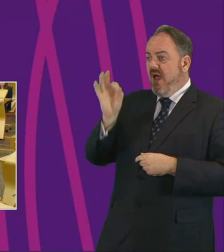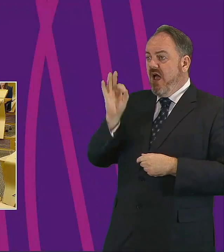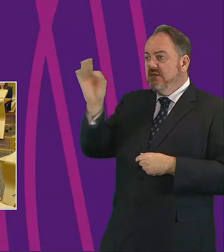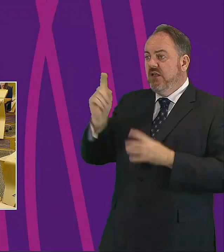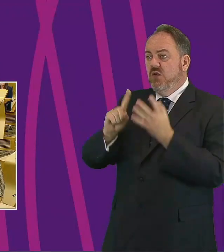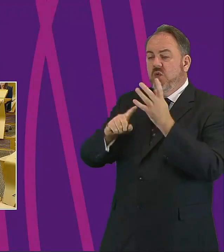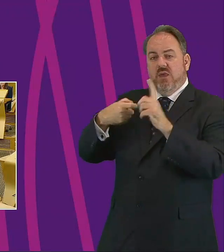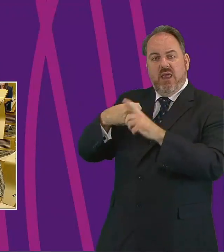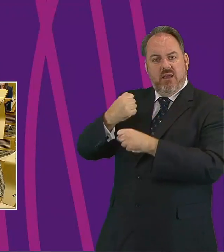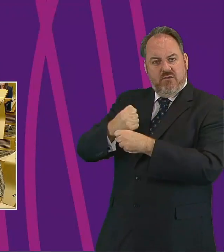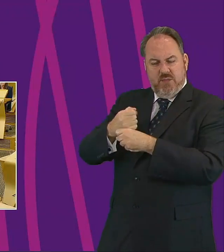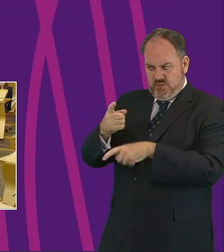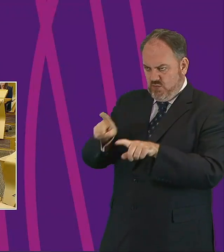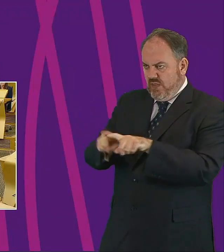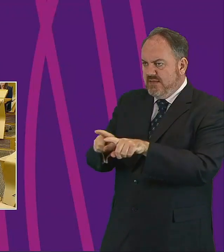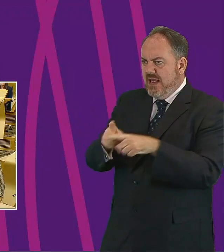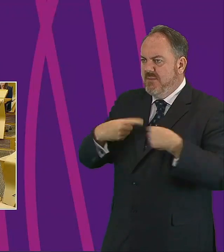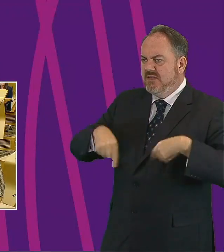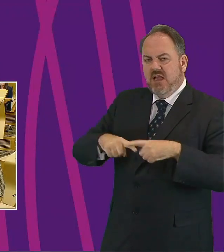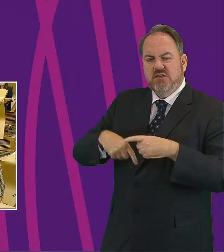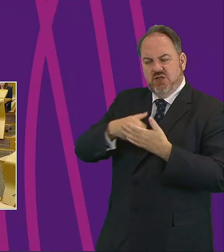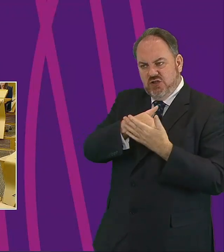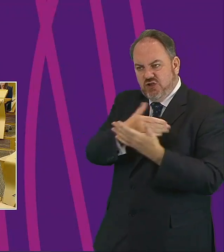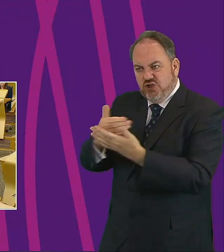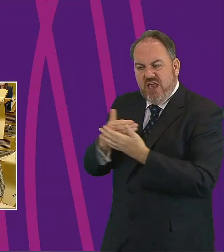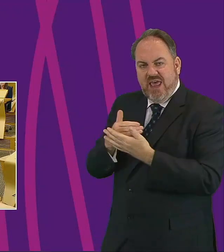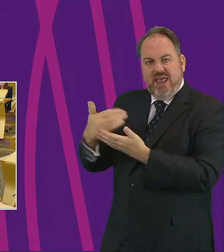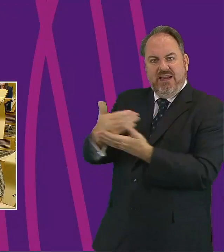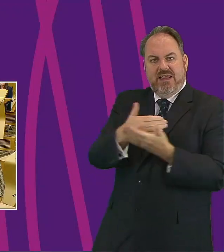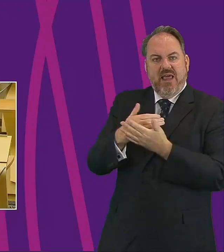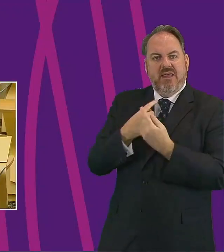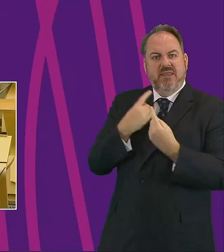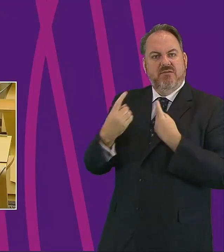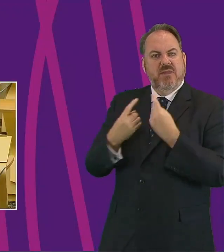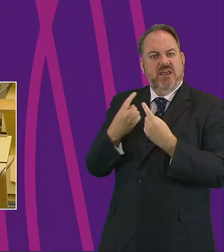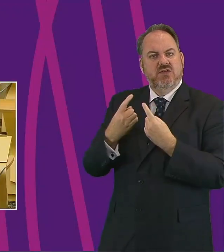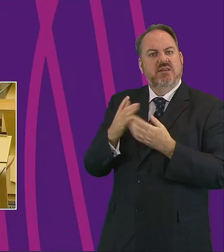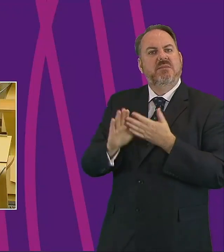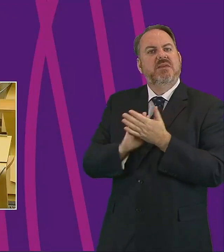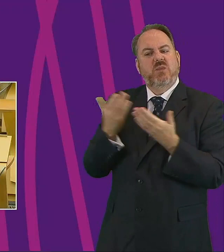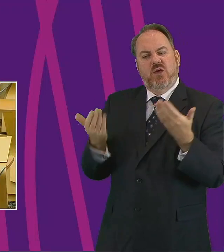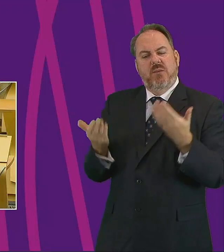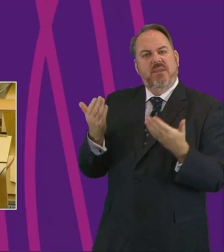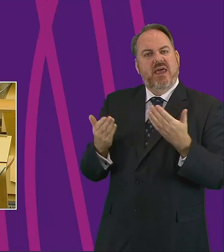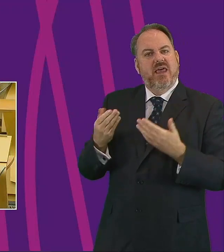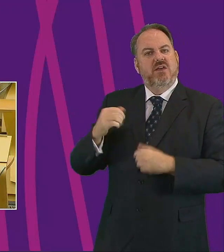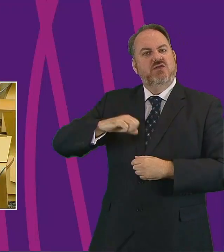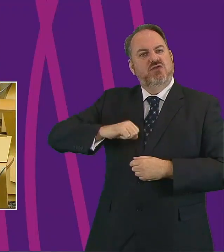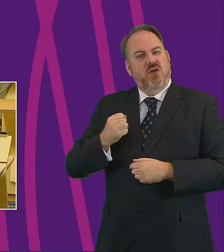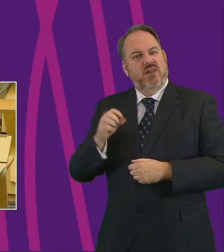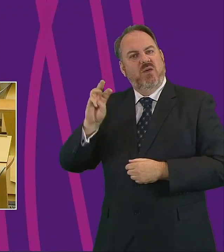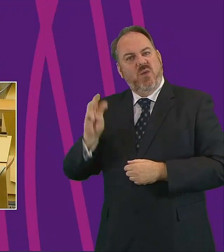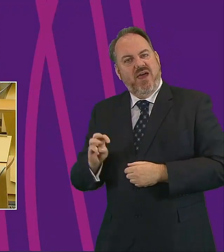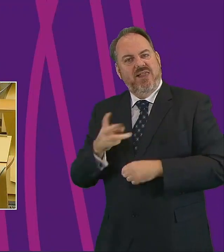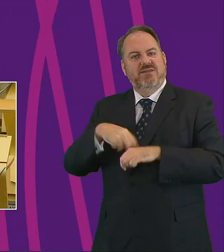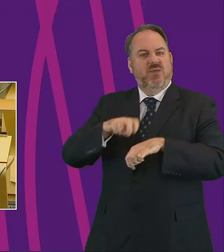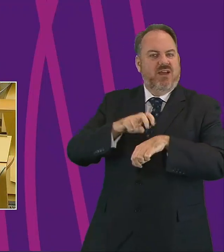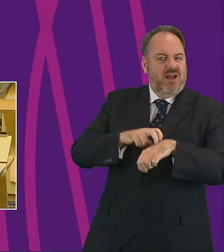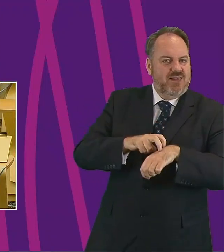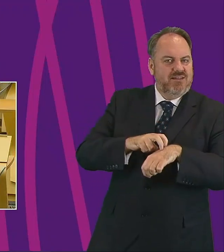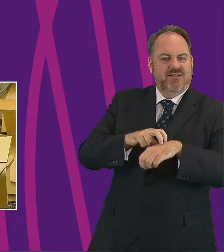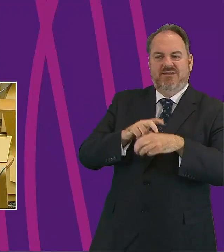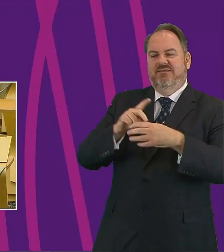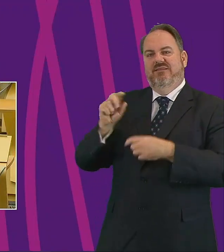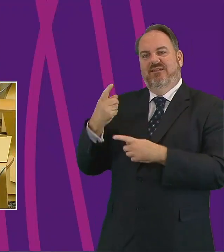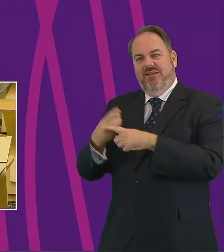likewise, so that we've got the picture in all 4 nations. But we will have it here, and when that is available, these